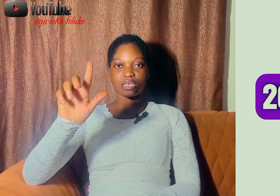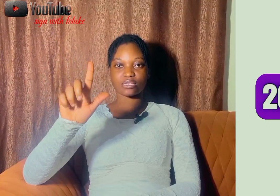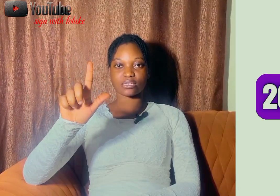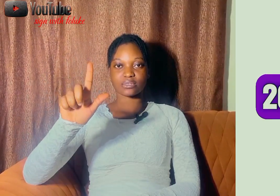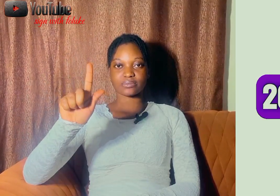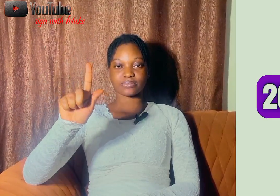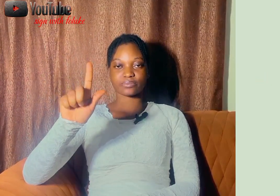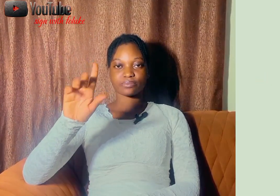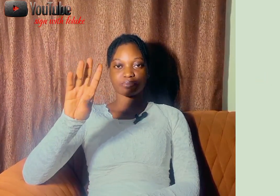26,